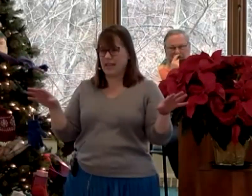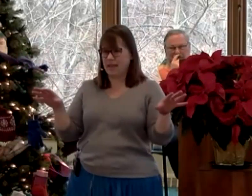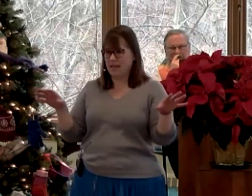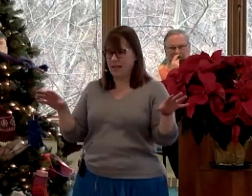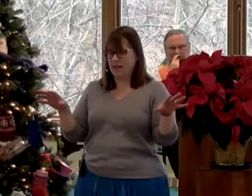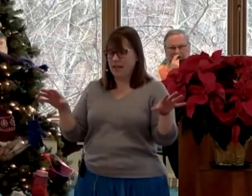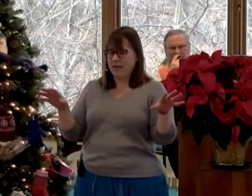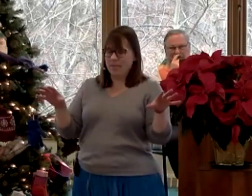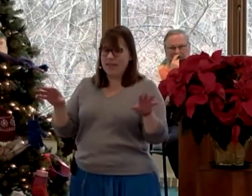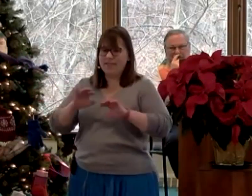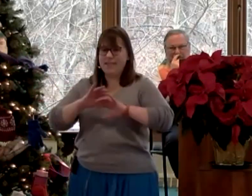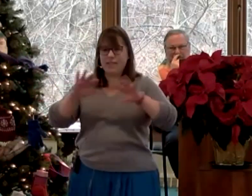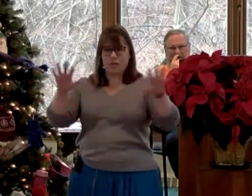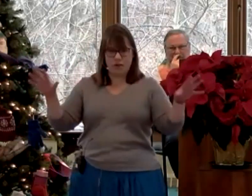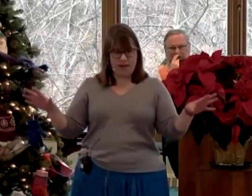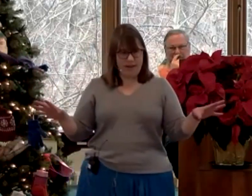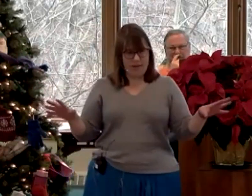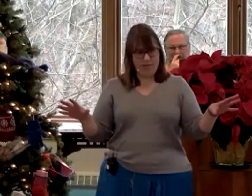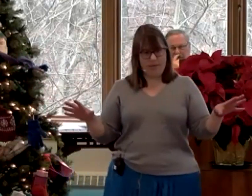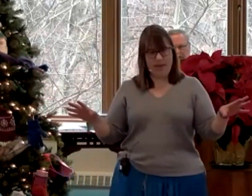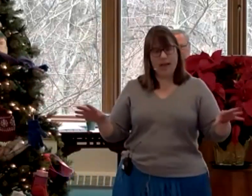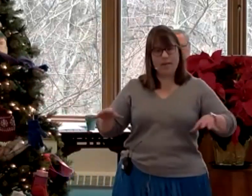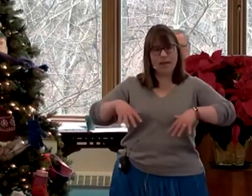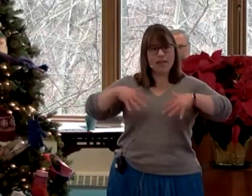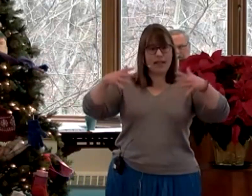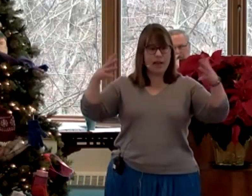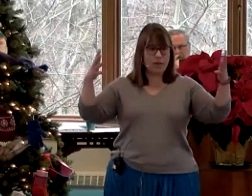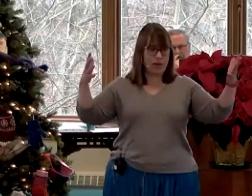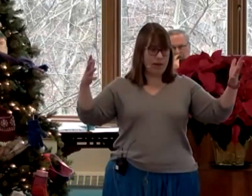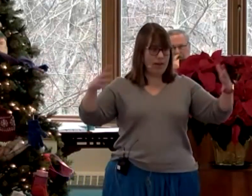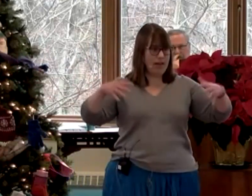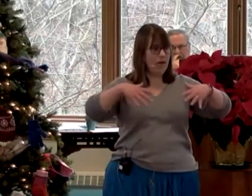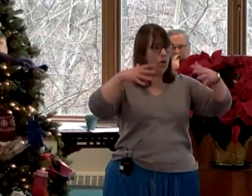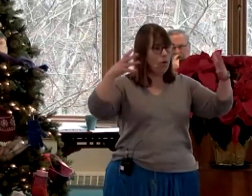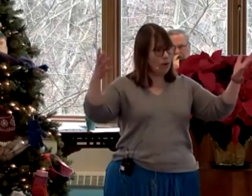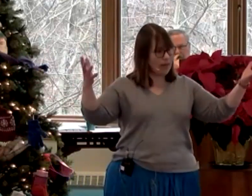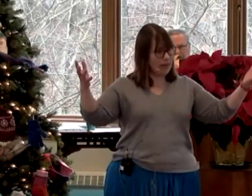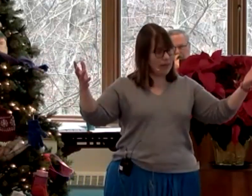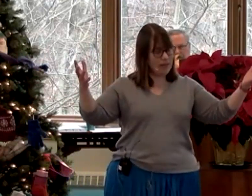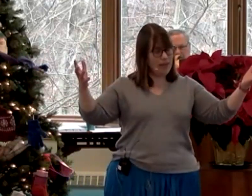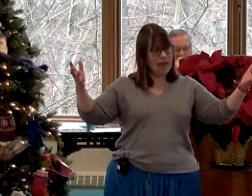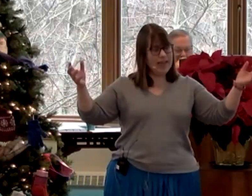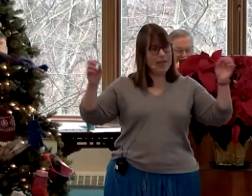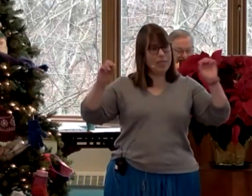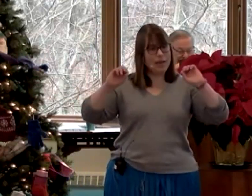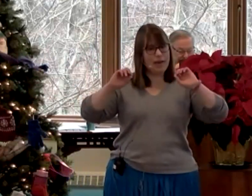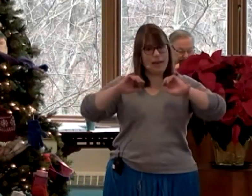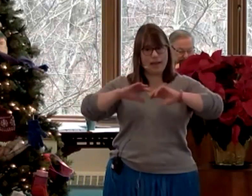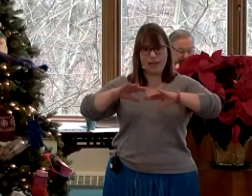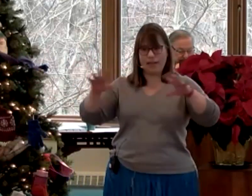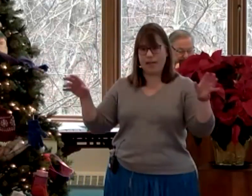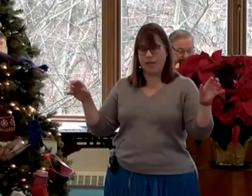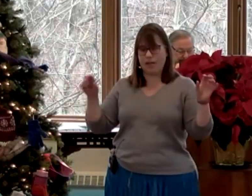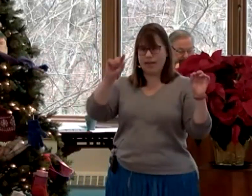icky. He desecrated it. It had been sacred and holy, and he made it